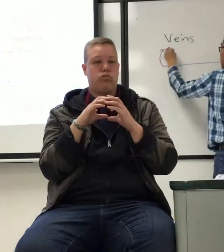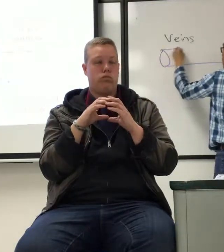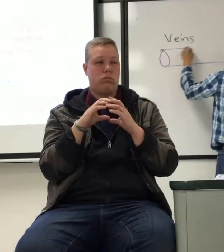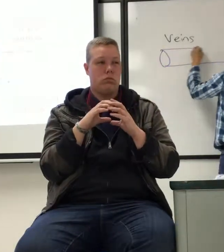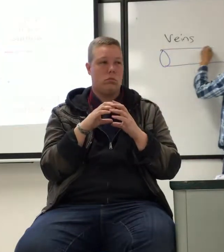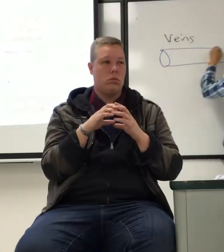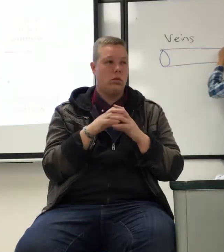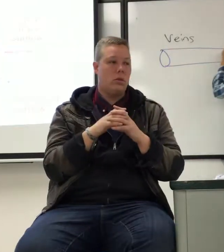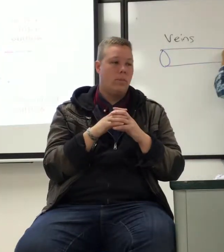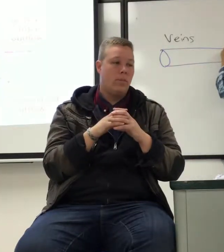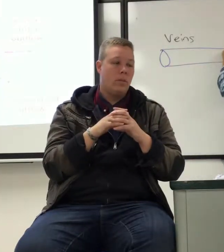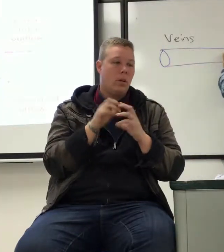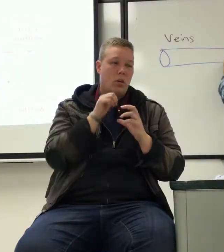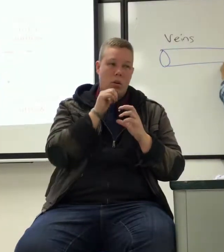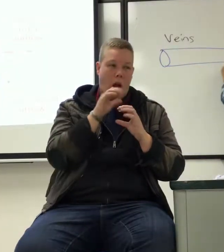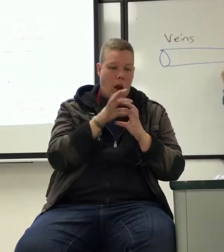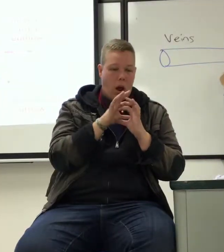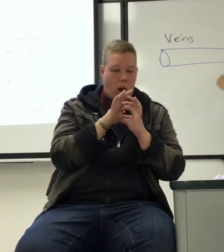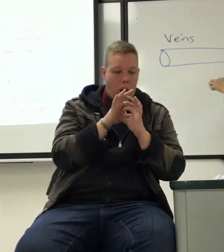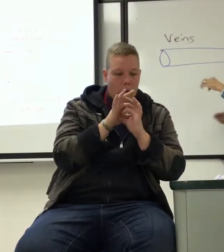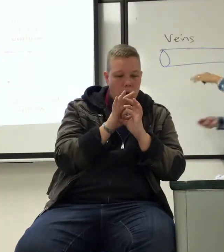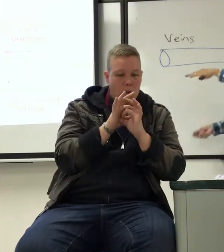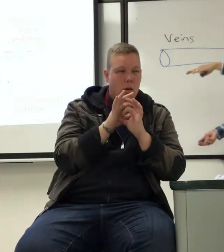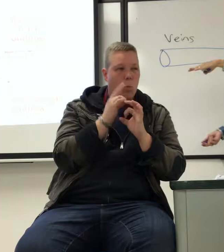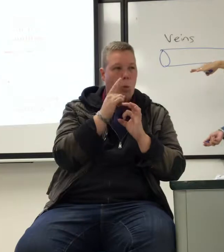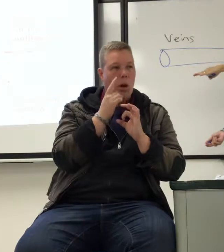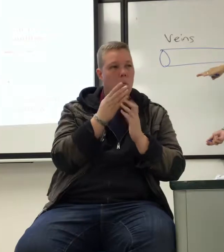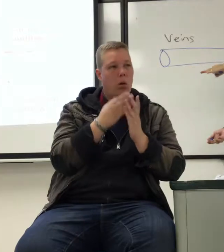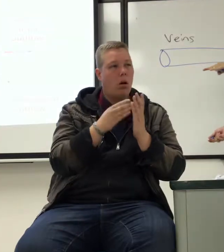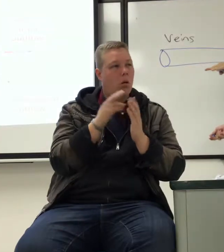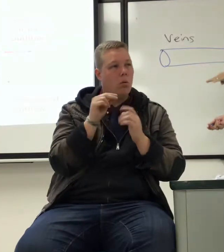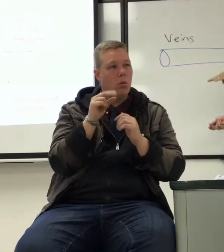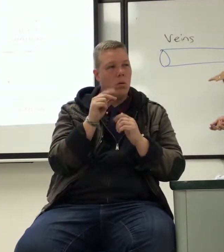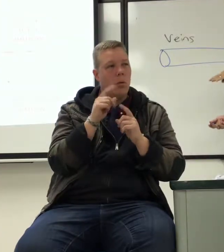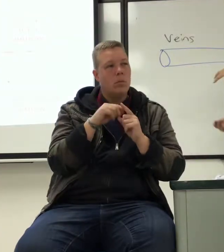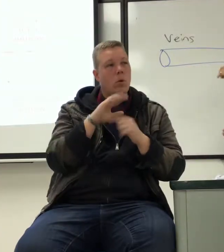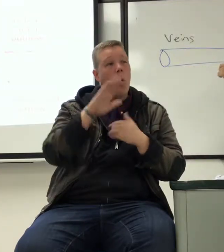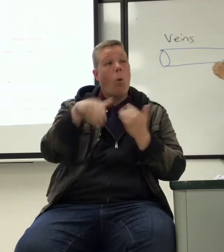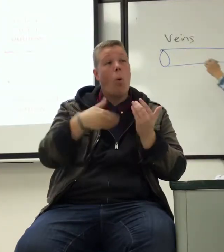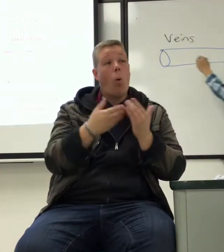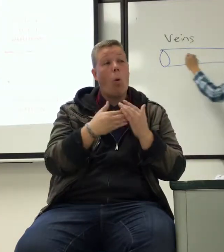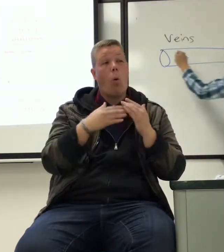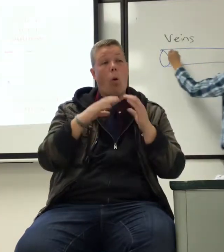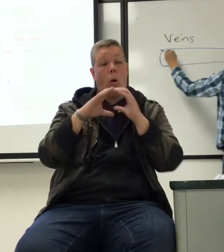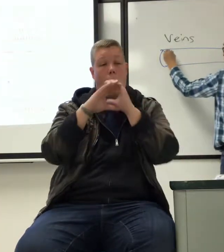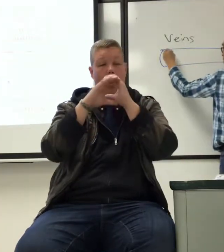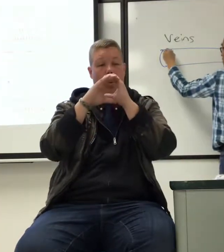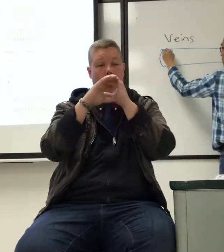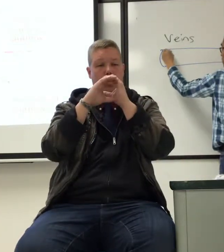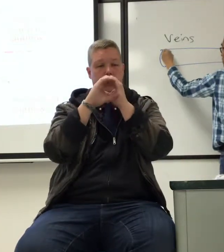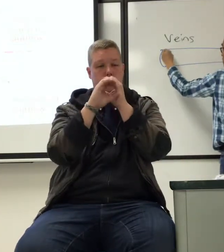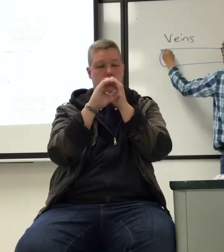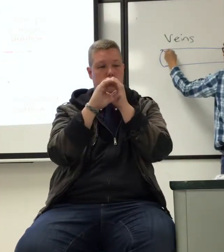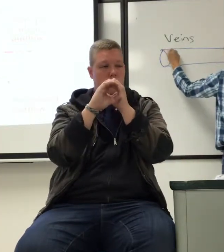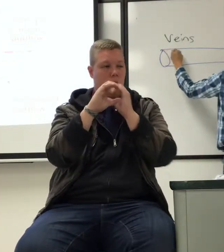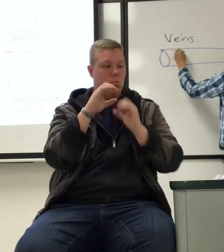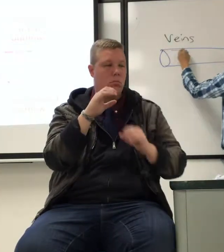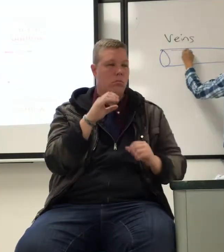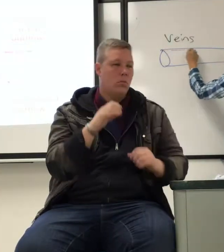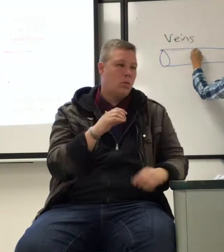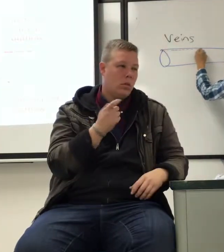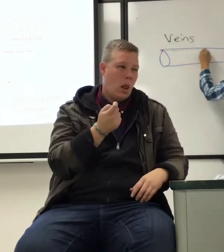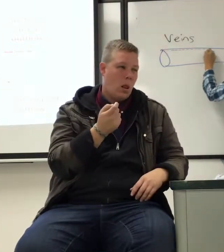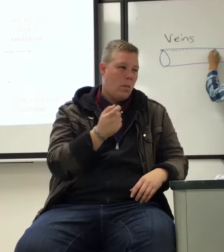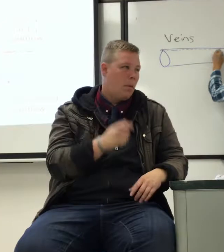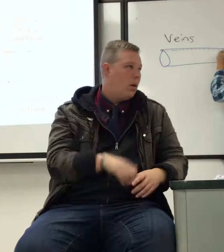you're not clamping down on one part. You're just taking the whole tube and just shrinking it just a little bit, say like just that